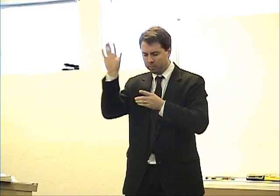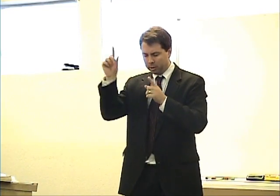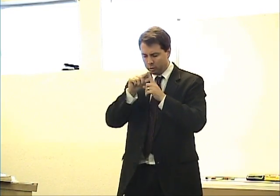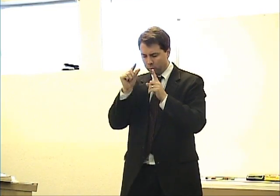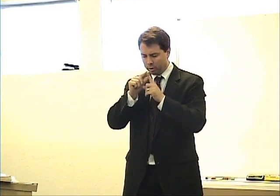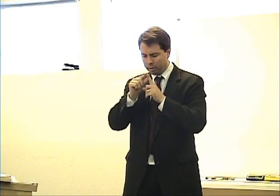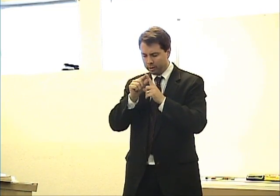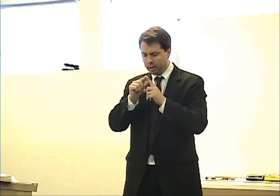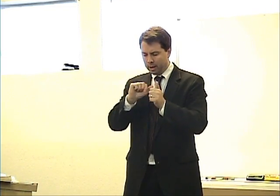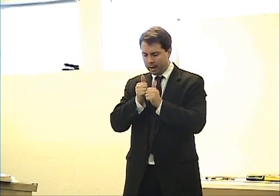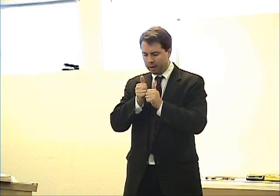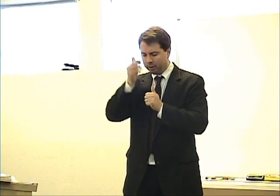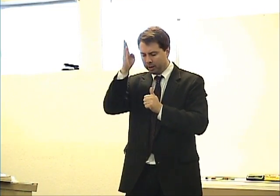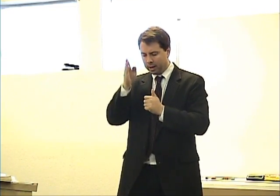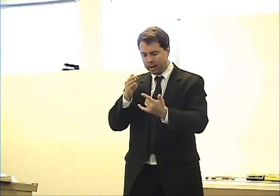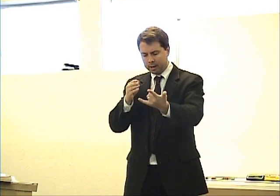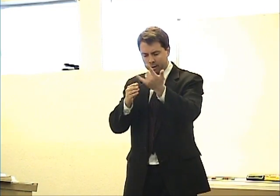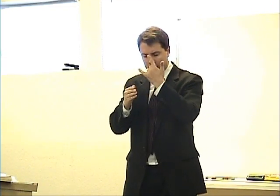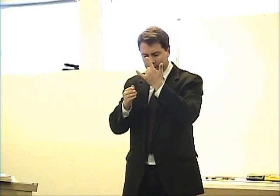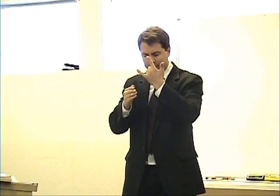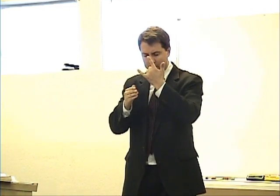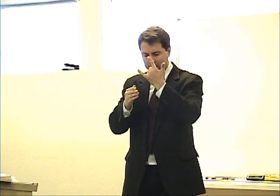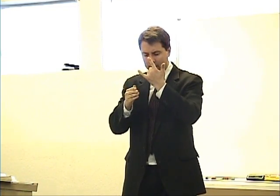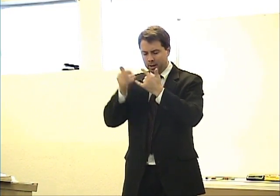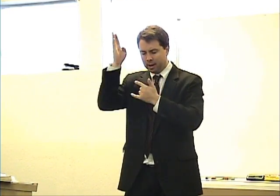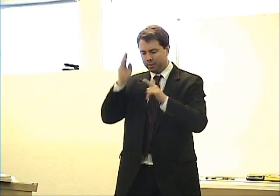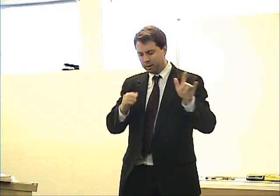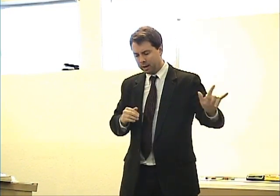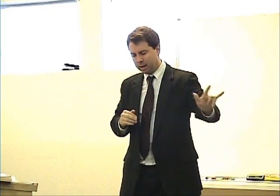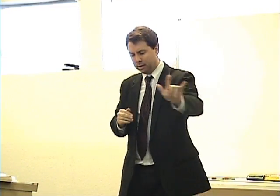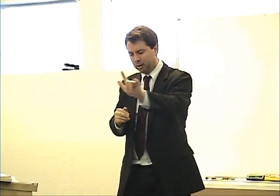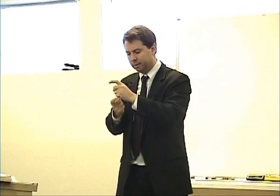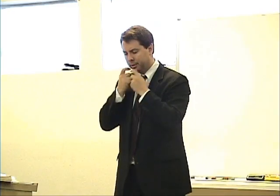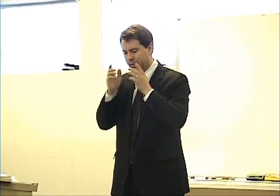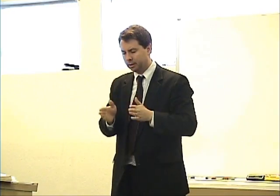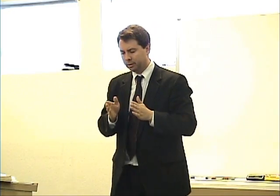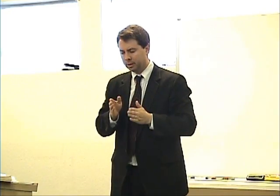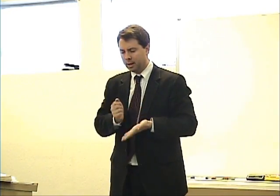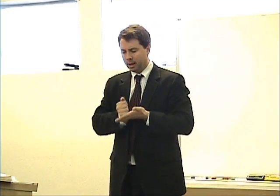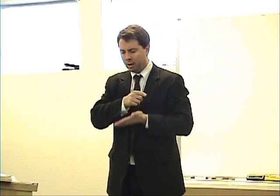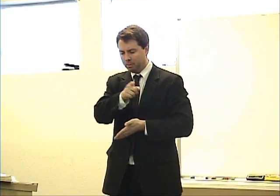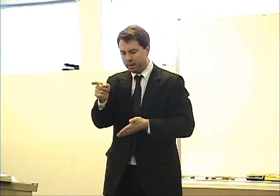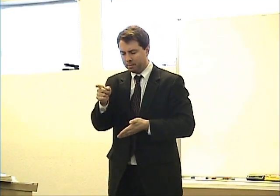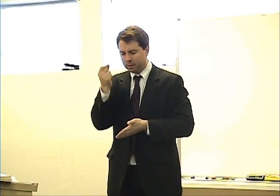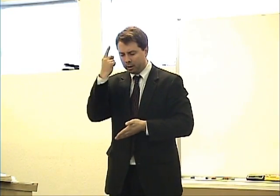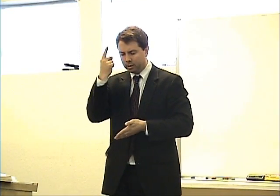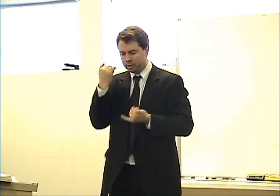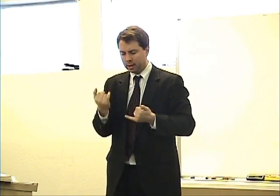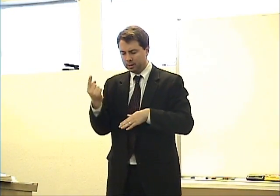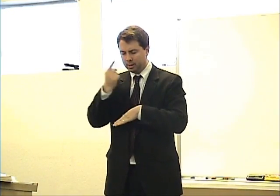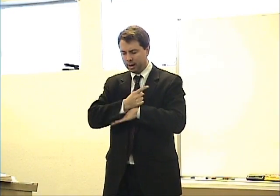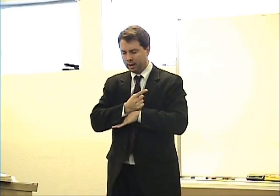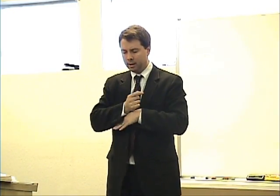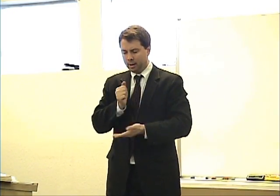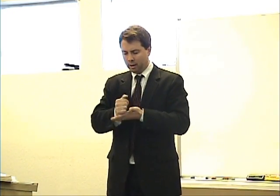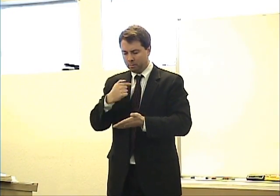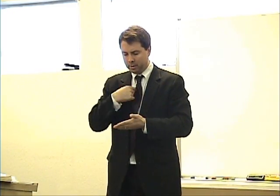in your word how that God loved me, how that God loves sinners. Help them to understand today. Help me